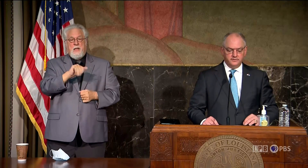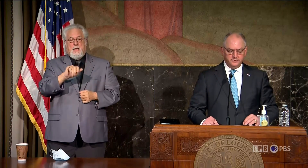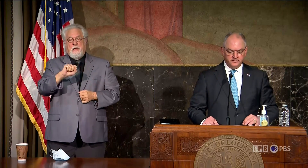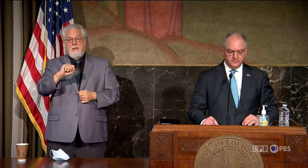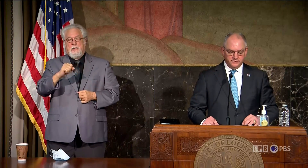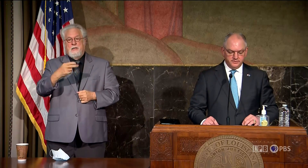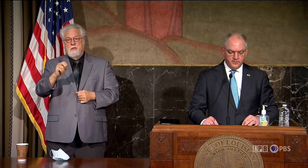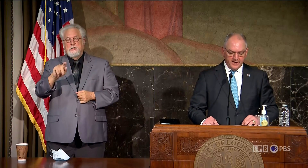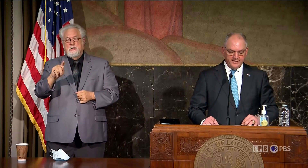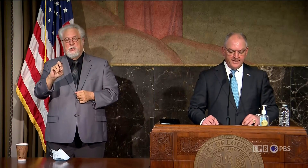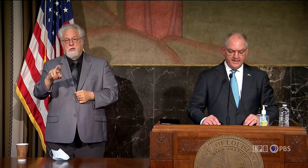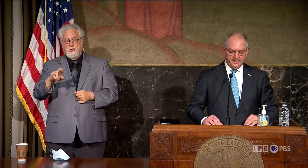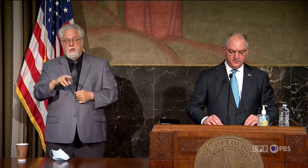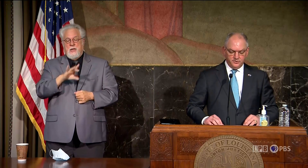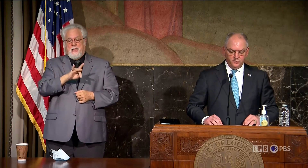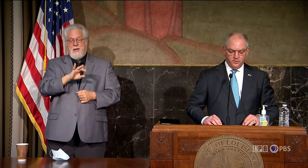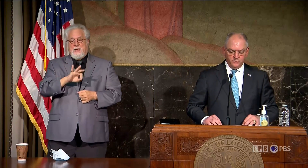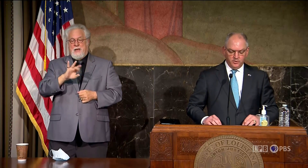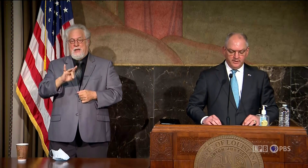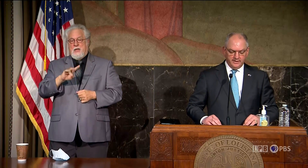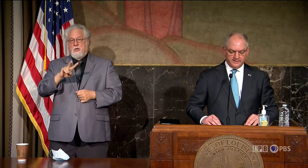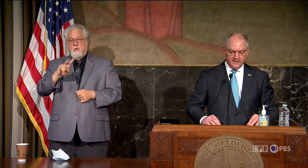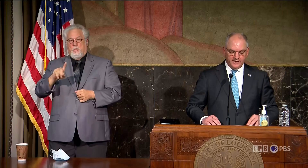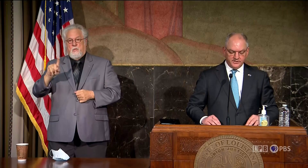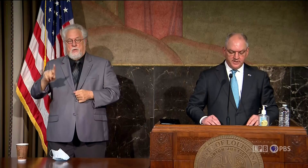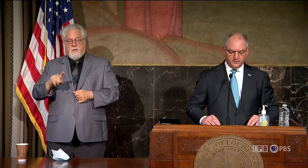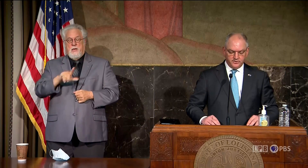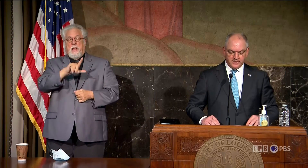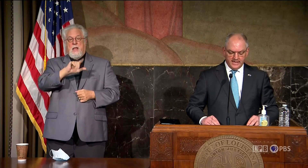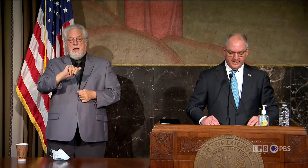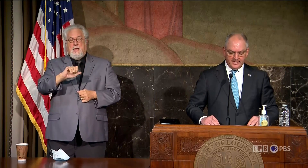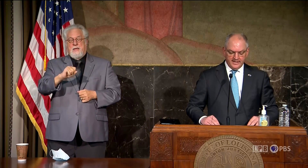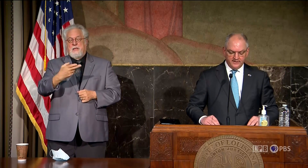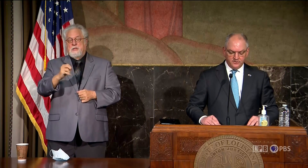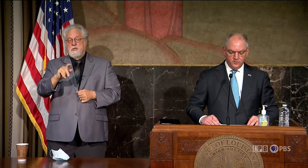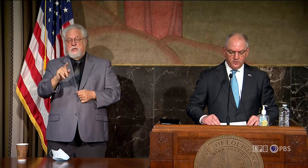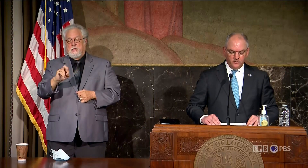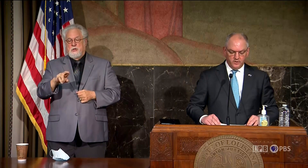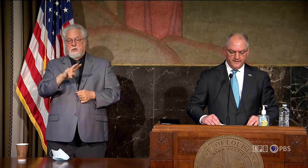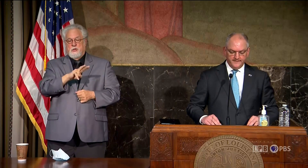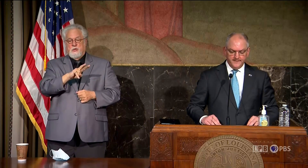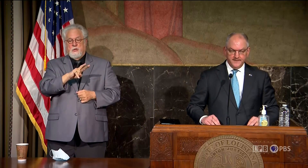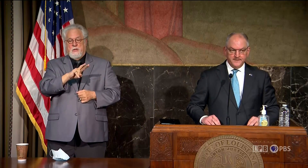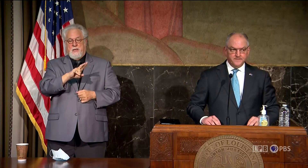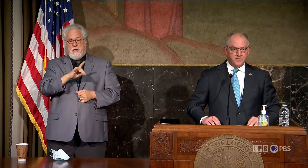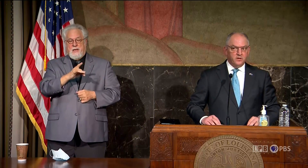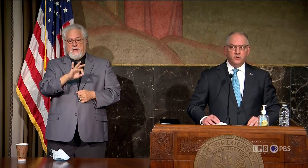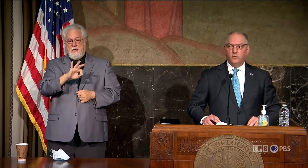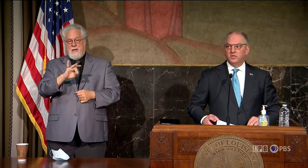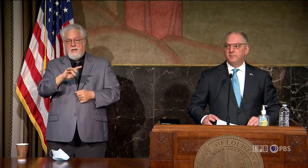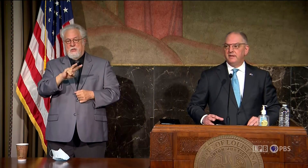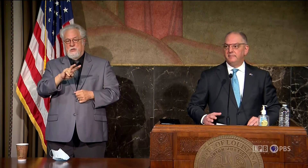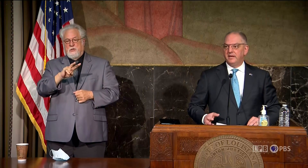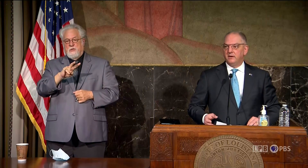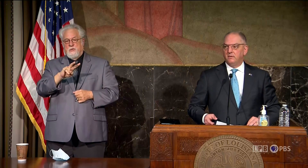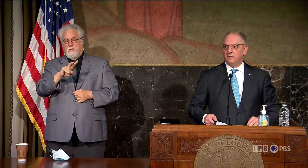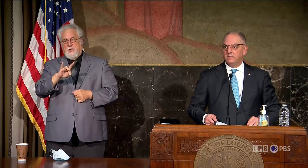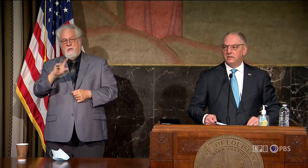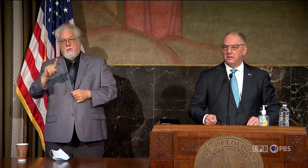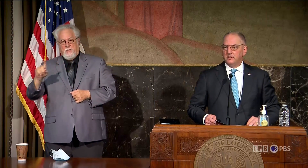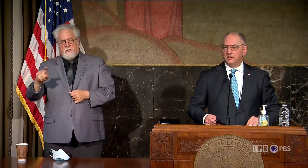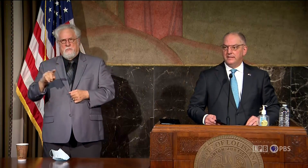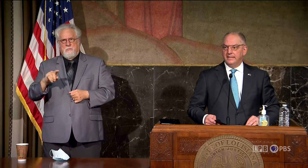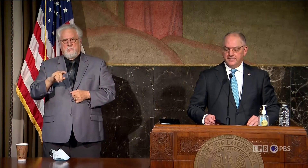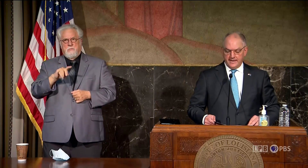Shelter to 898-211. That's LA Shelter to 898-211. Do want to spend a minute